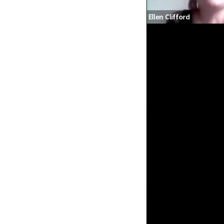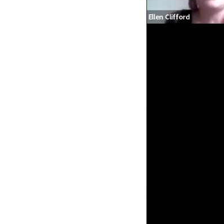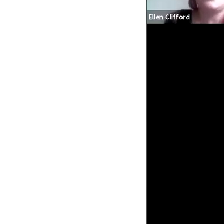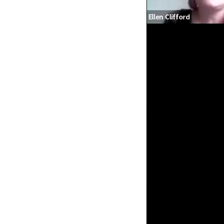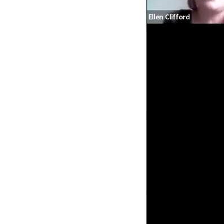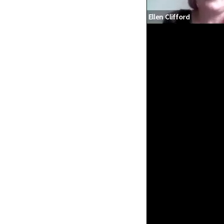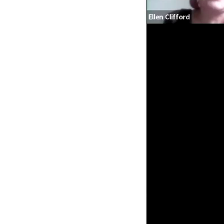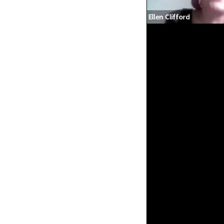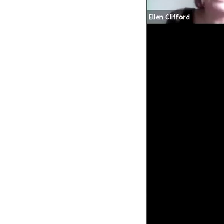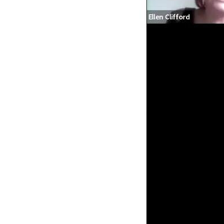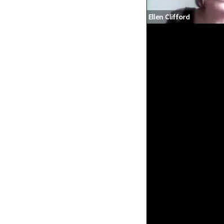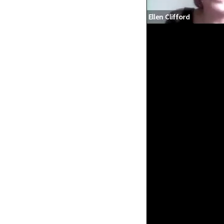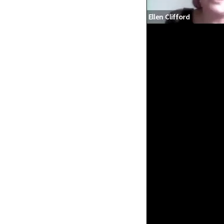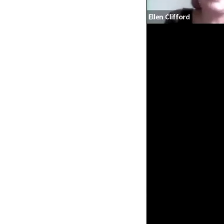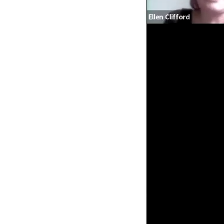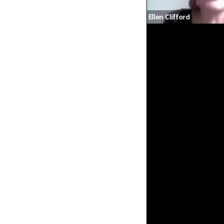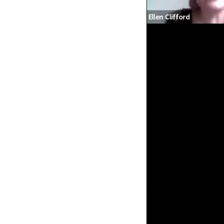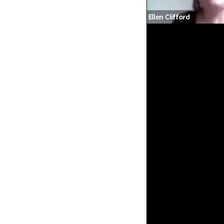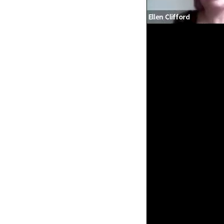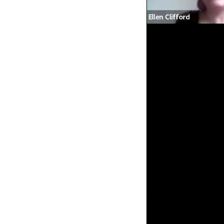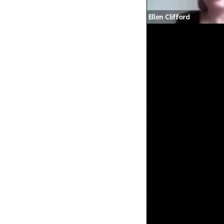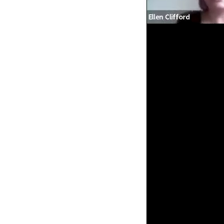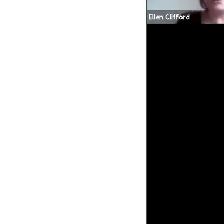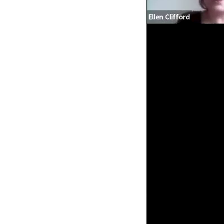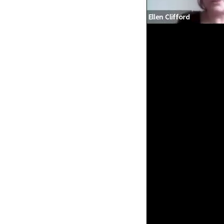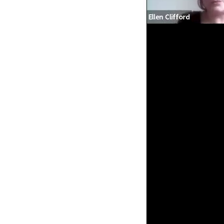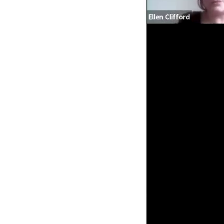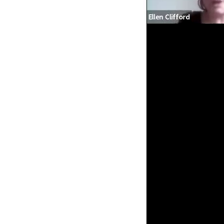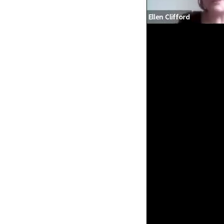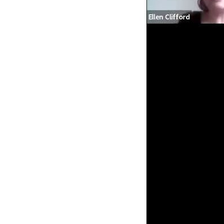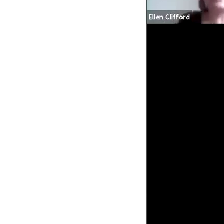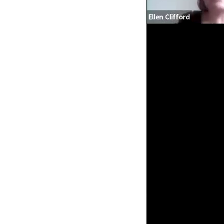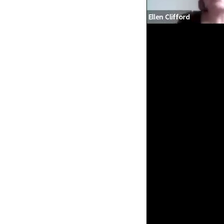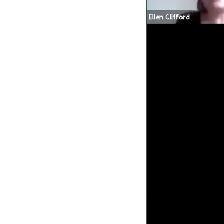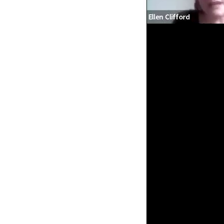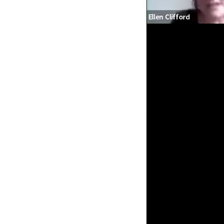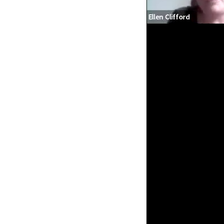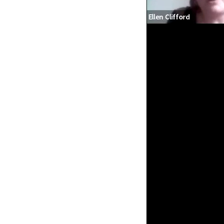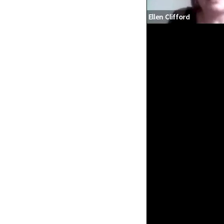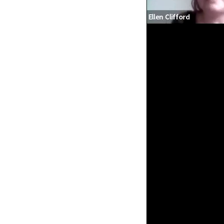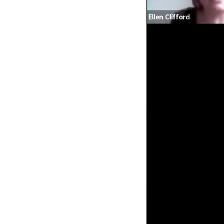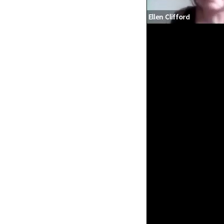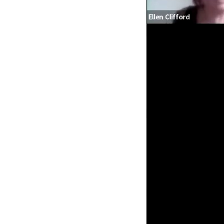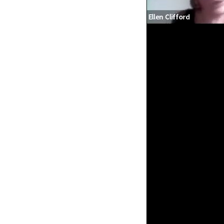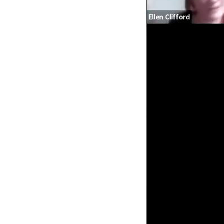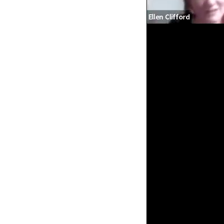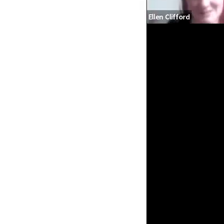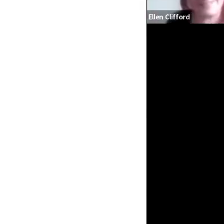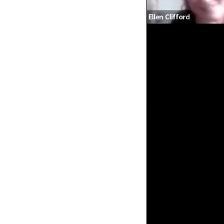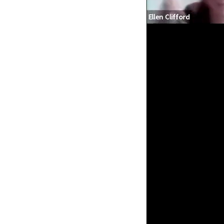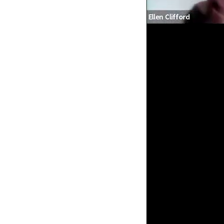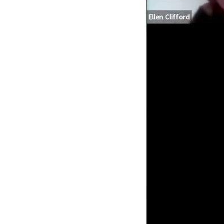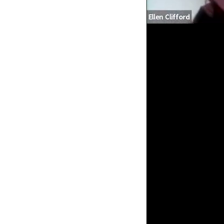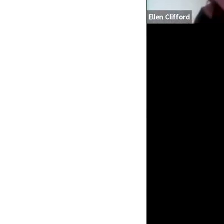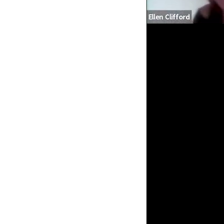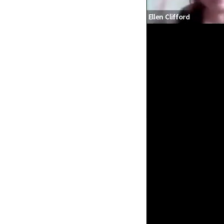times. So I would advise, everyone should only do what you feel comfortable with and that you can take part in. Like I said, I'm not going to